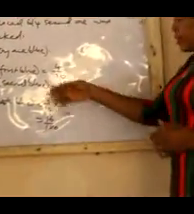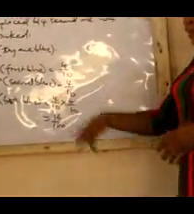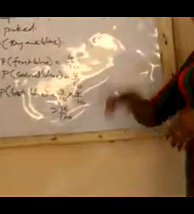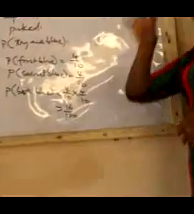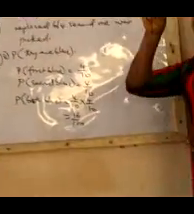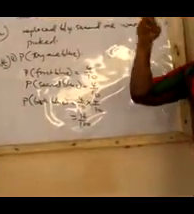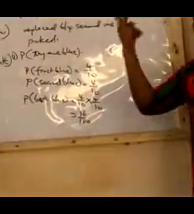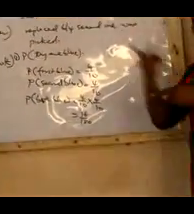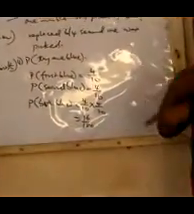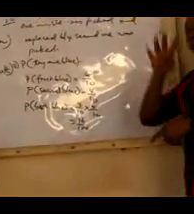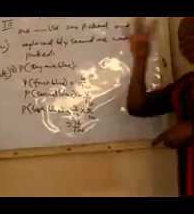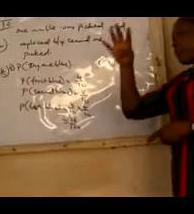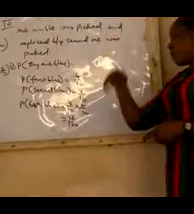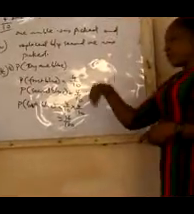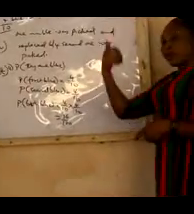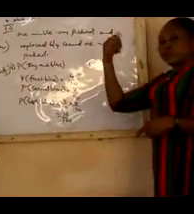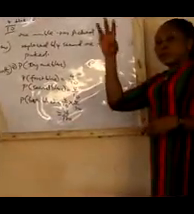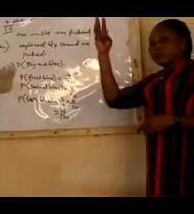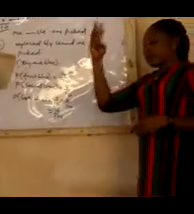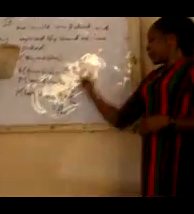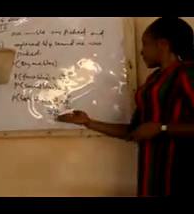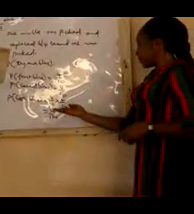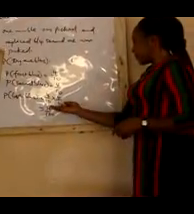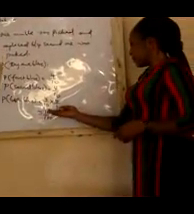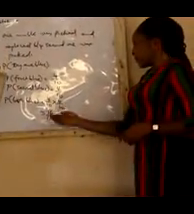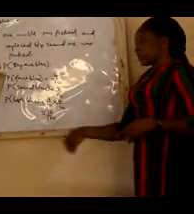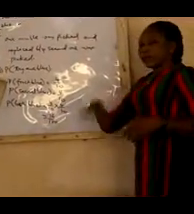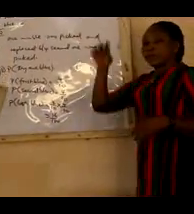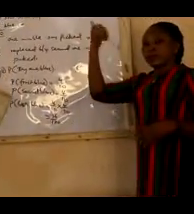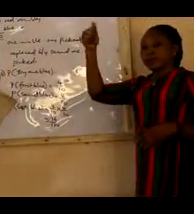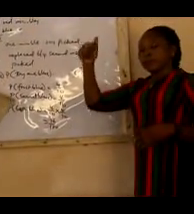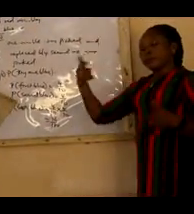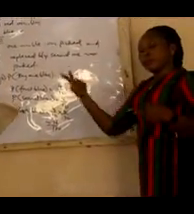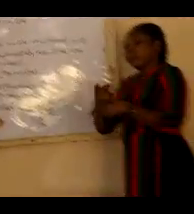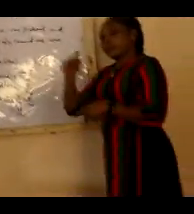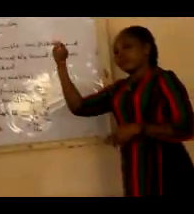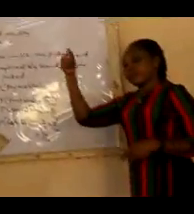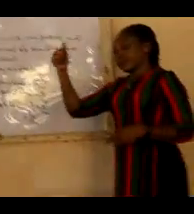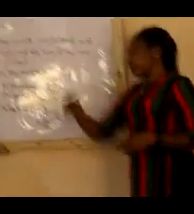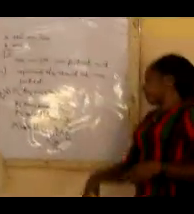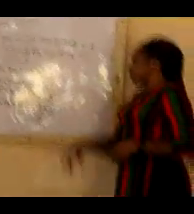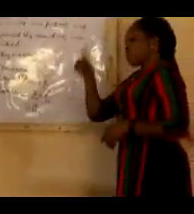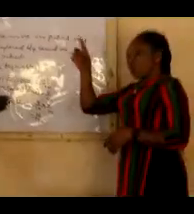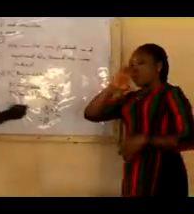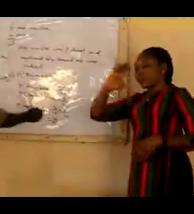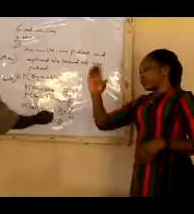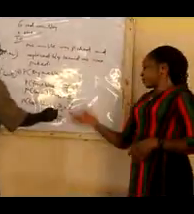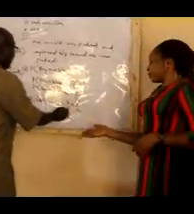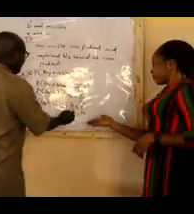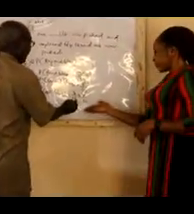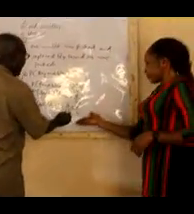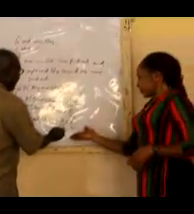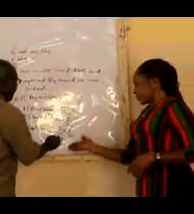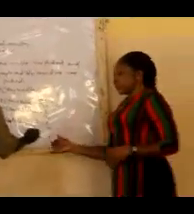here, we will lose some mark, because you have to bring it to the lowest fraction. What we divide